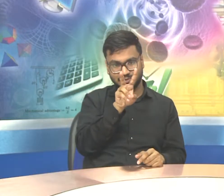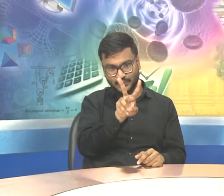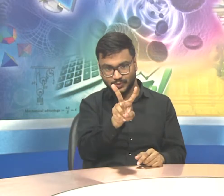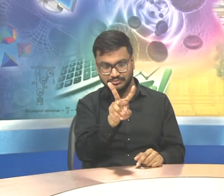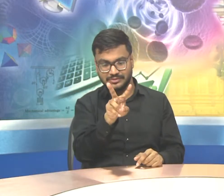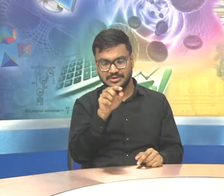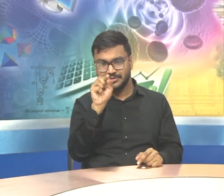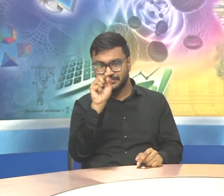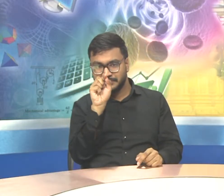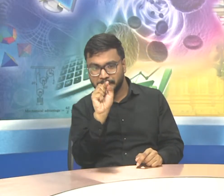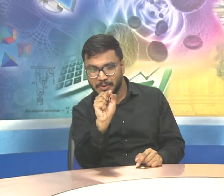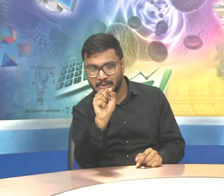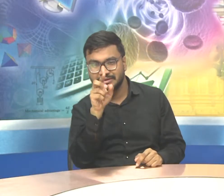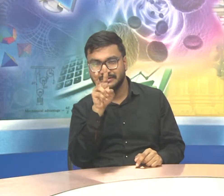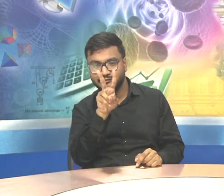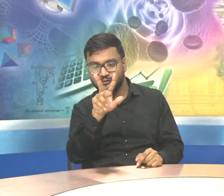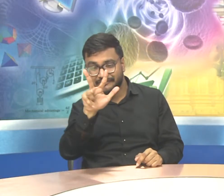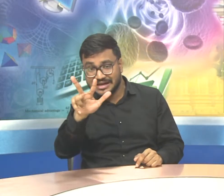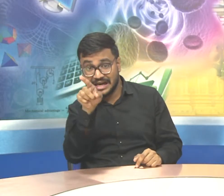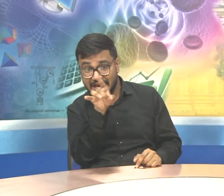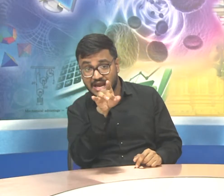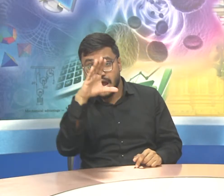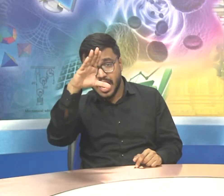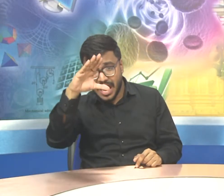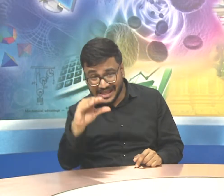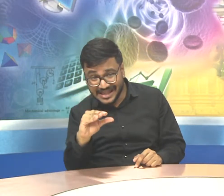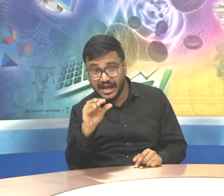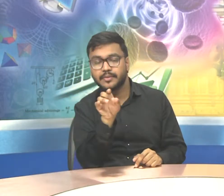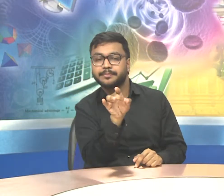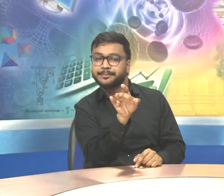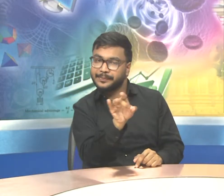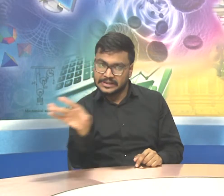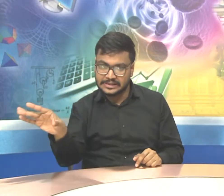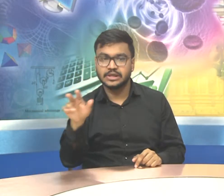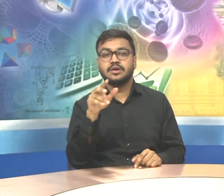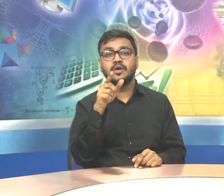50%, so it will be ignored.